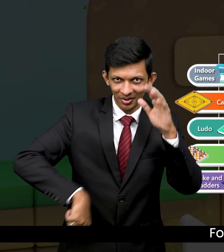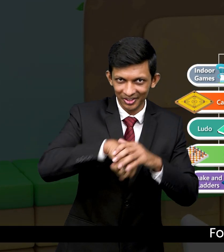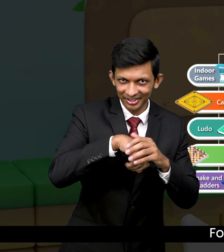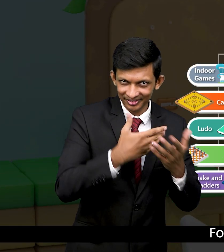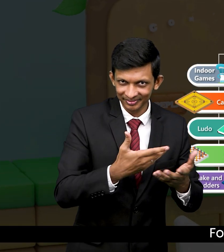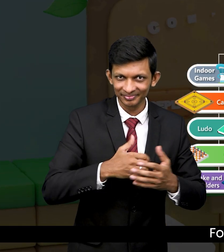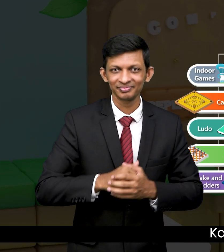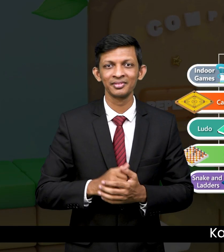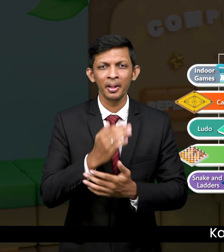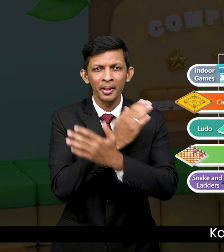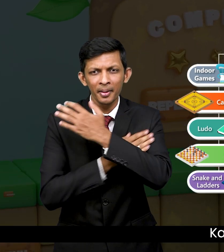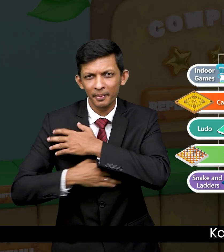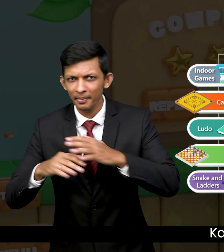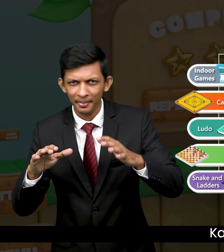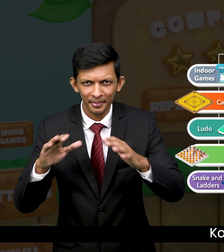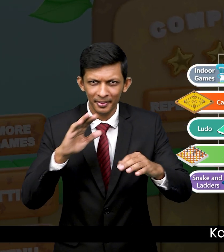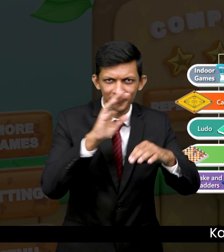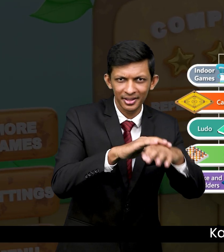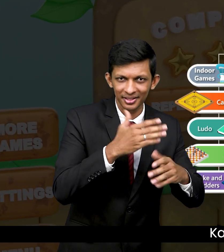football, kabaddi,